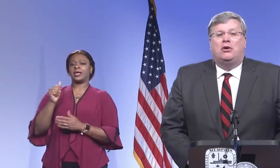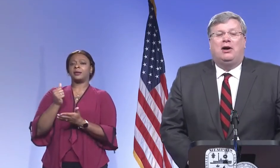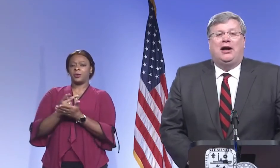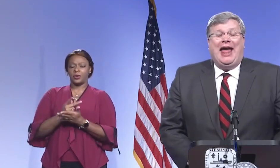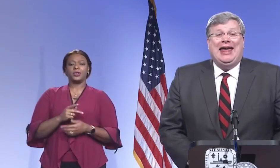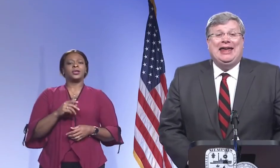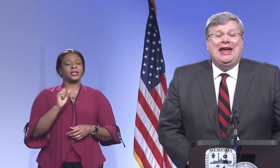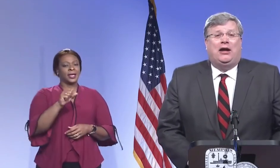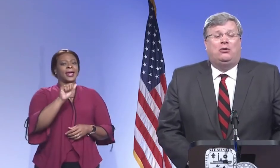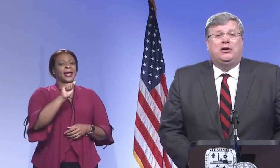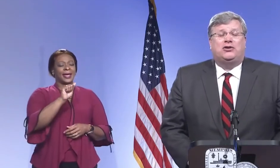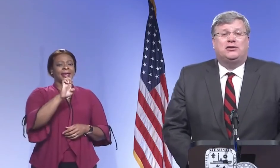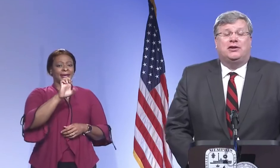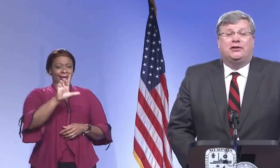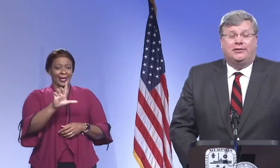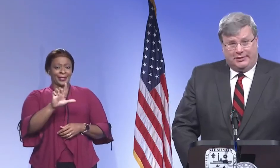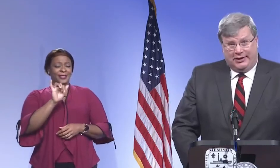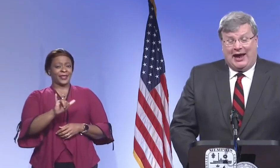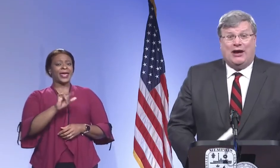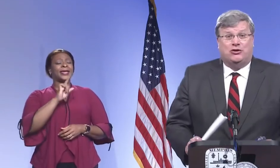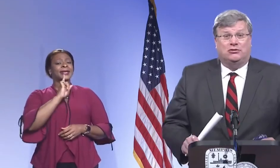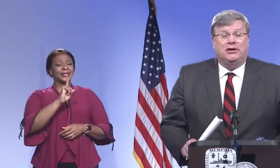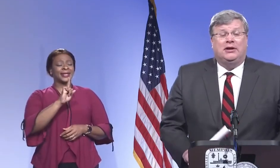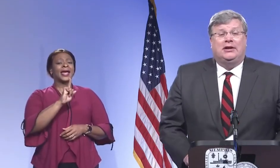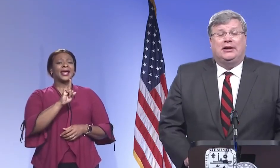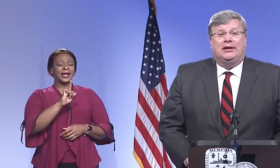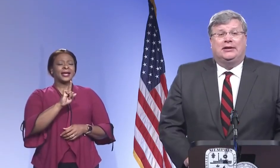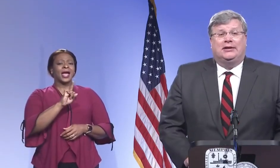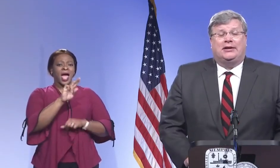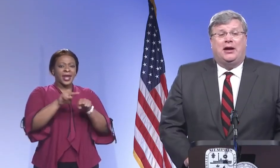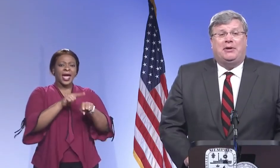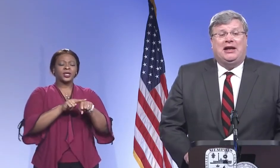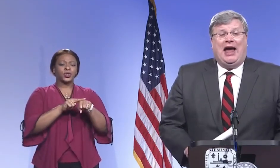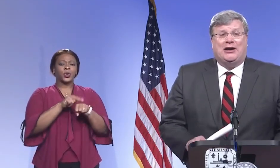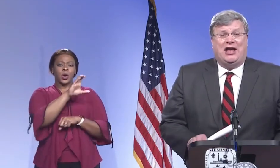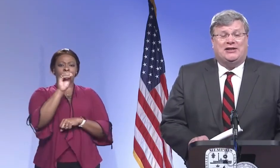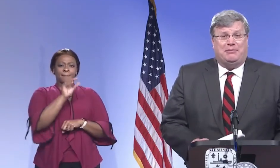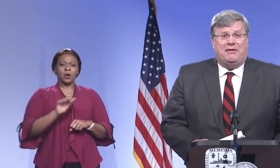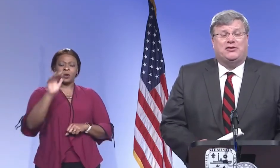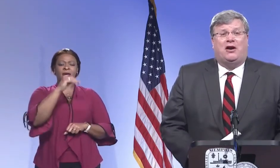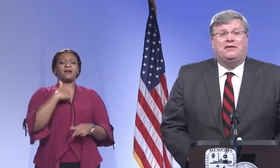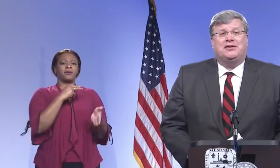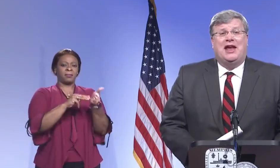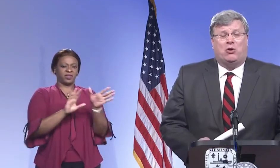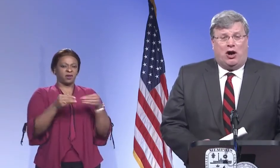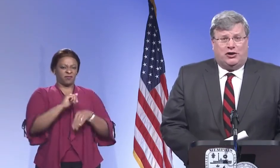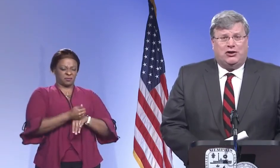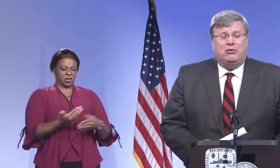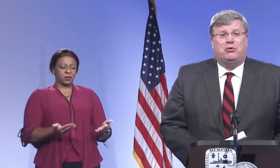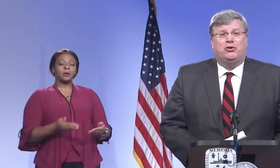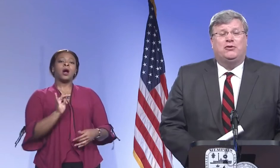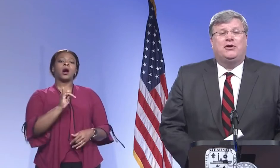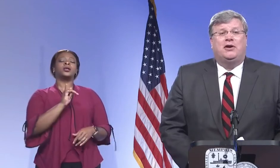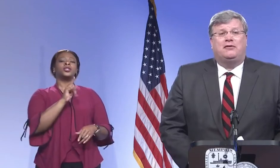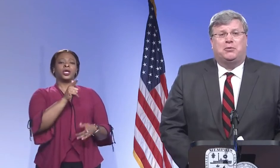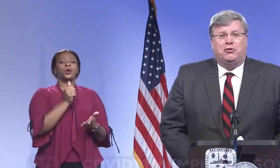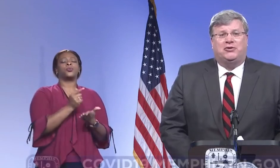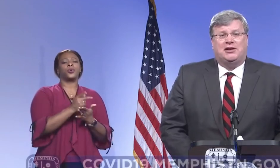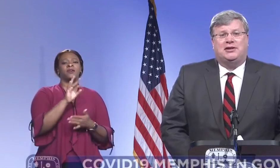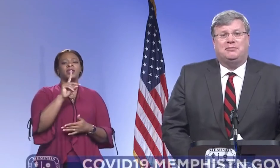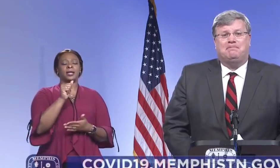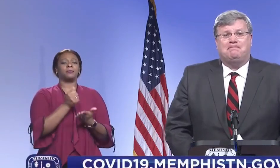So AEL, which is a national company, actually has a Memphis office. They were also approved for